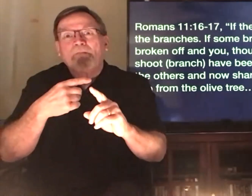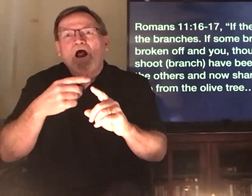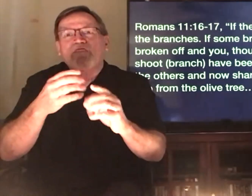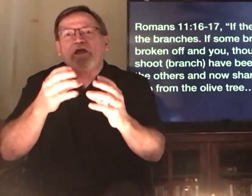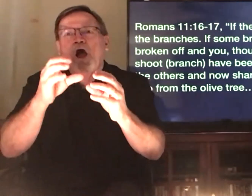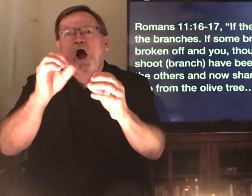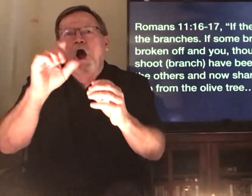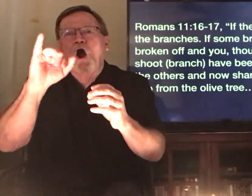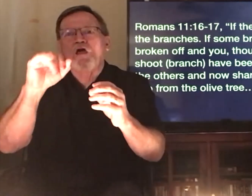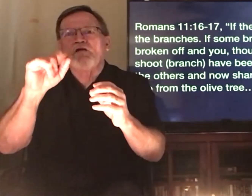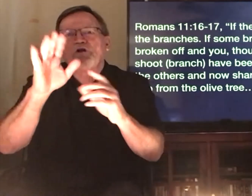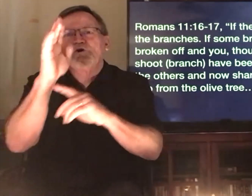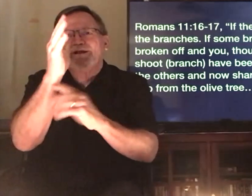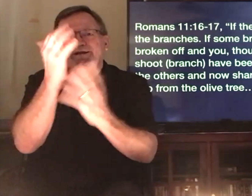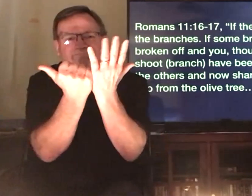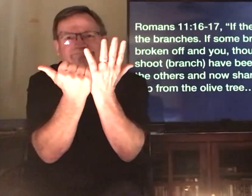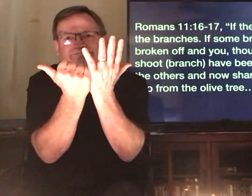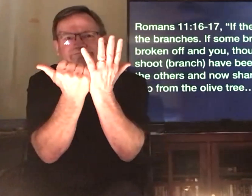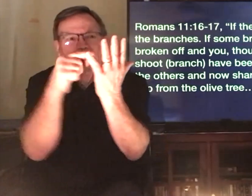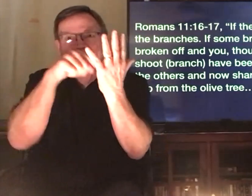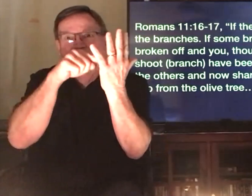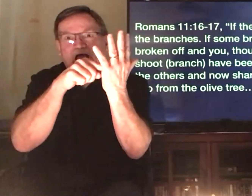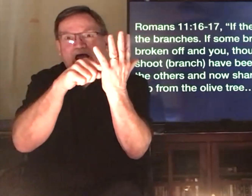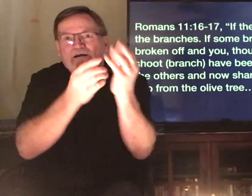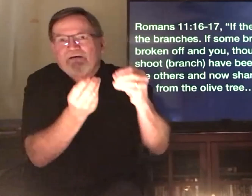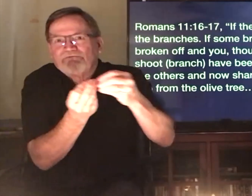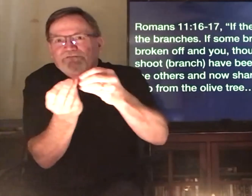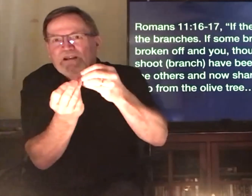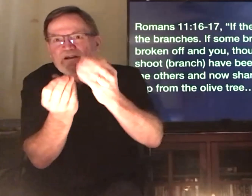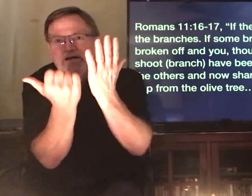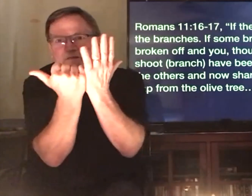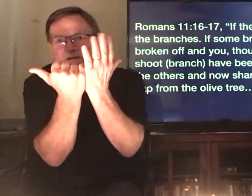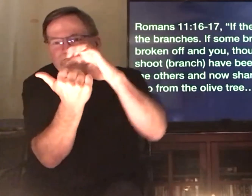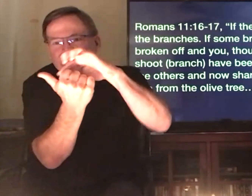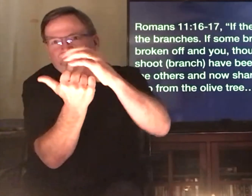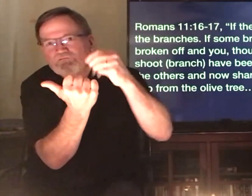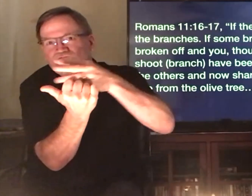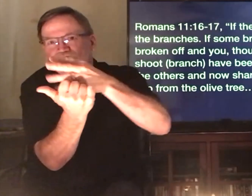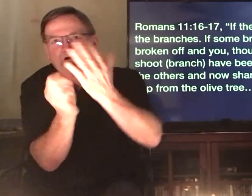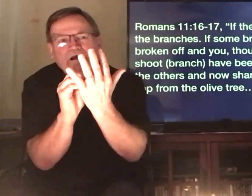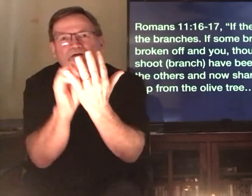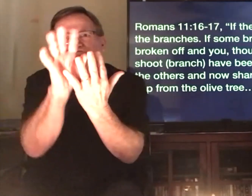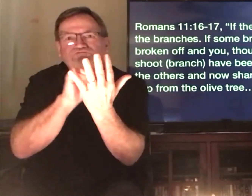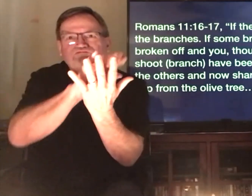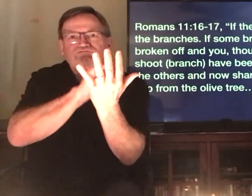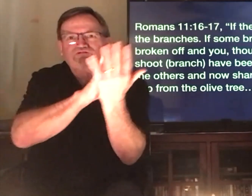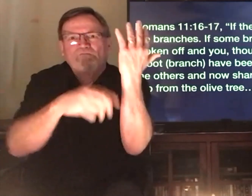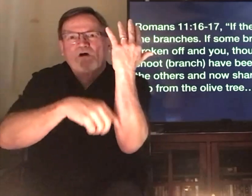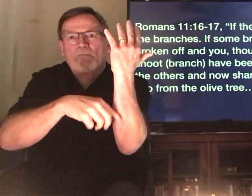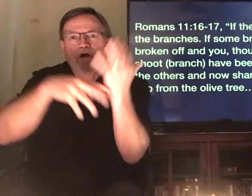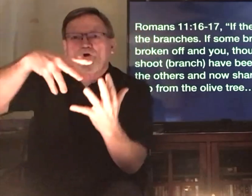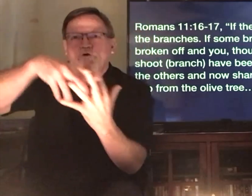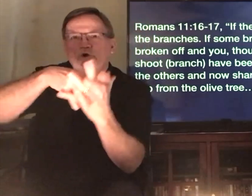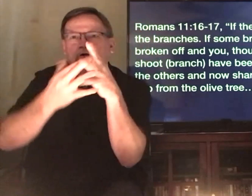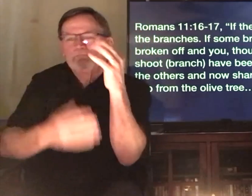But other sheep, I say Gentile, not yet, door. But he said, I have other sheep to not in